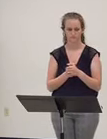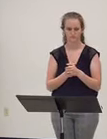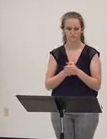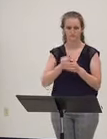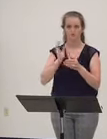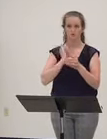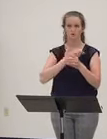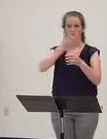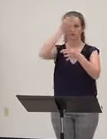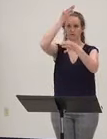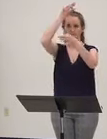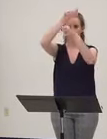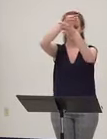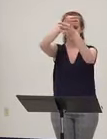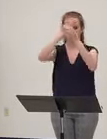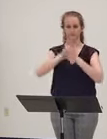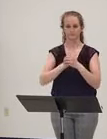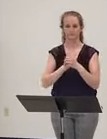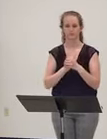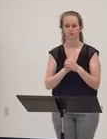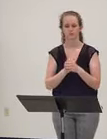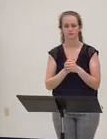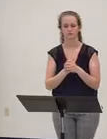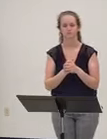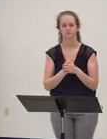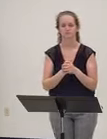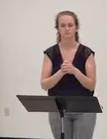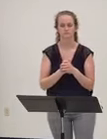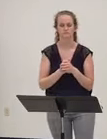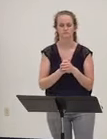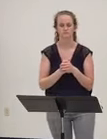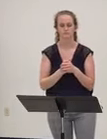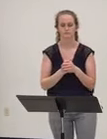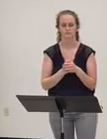The mystery of faith.